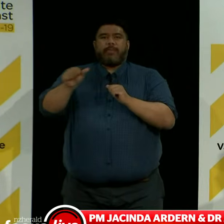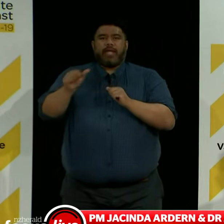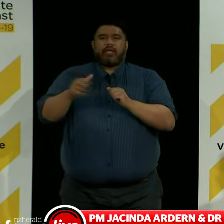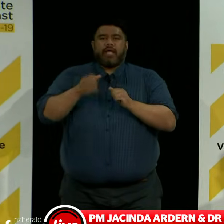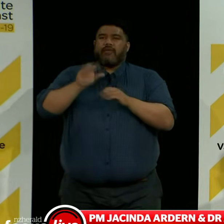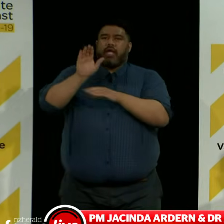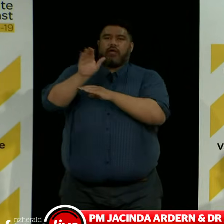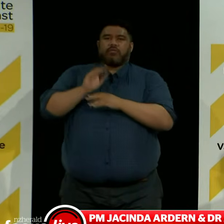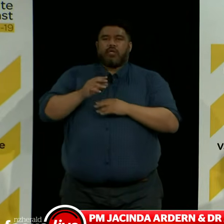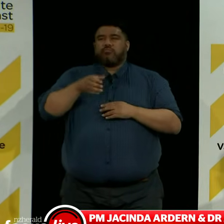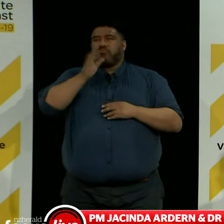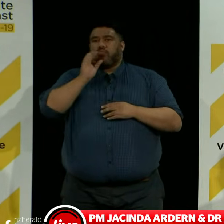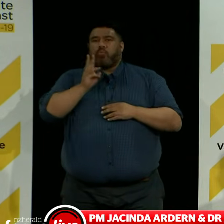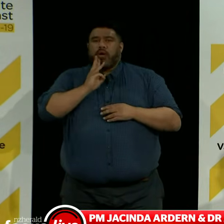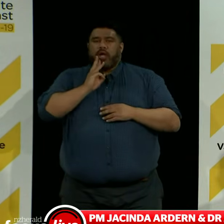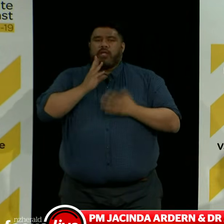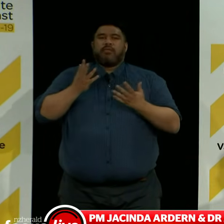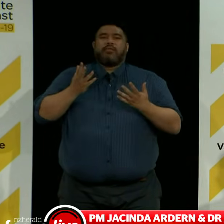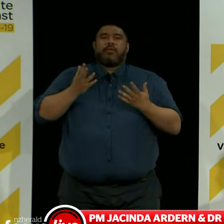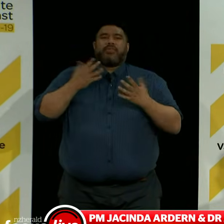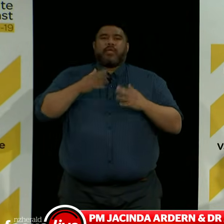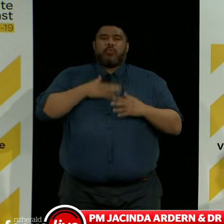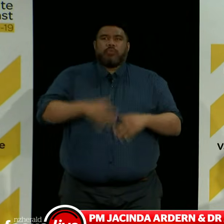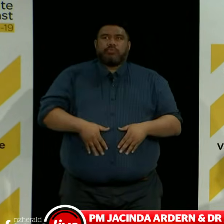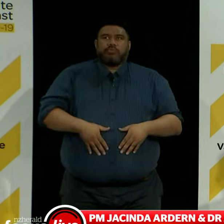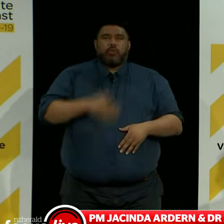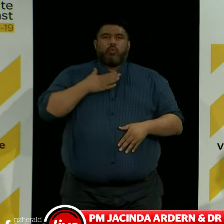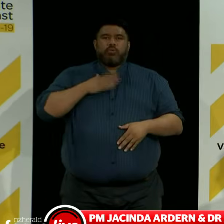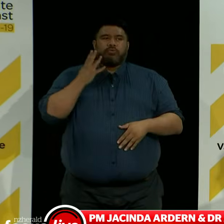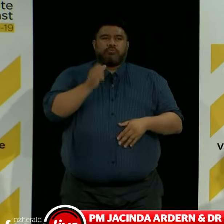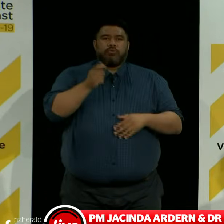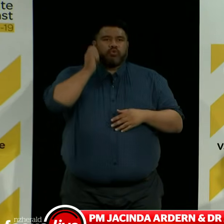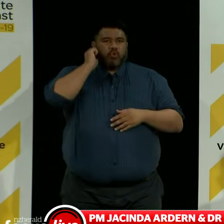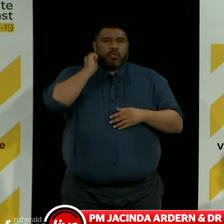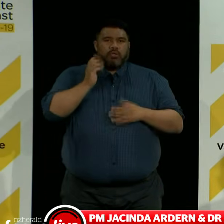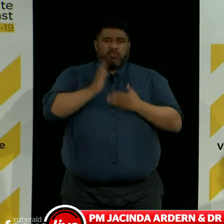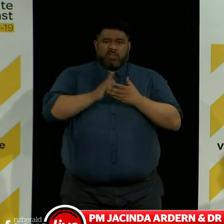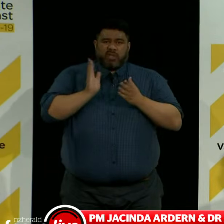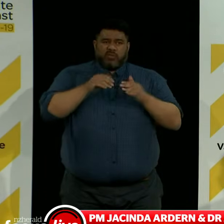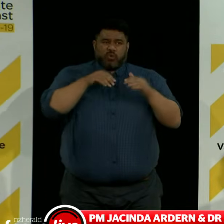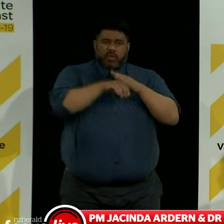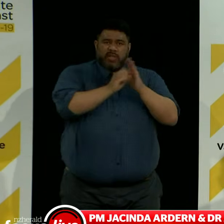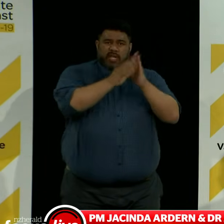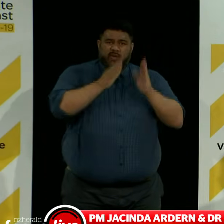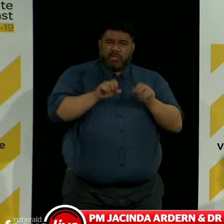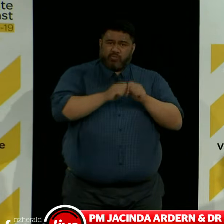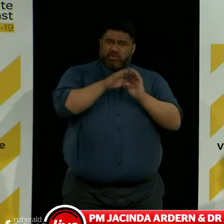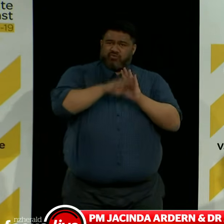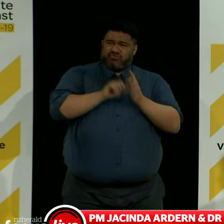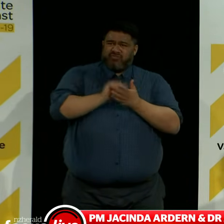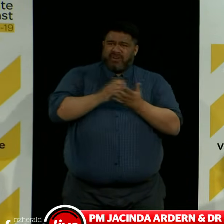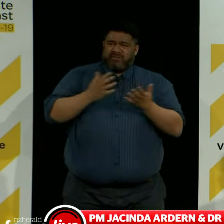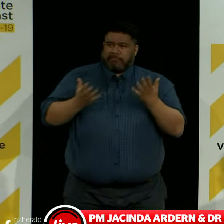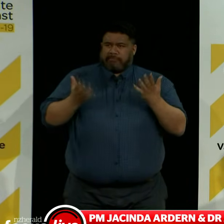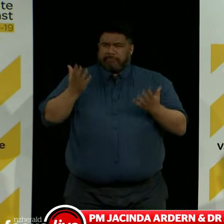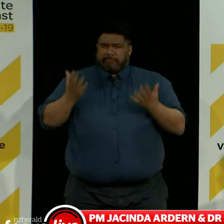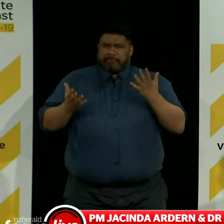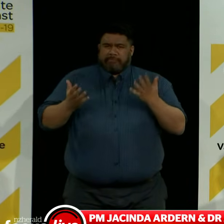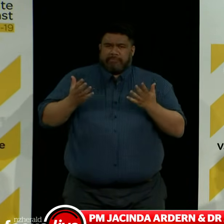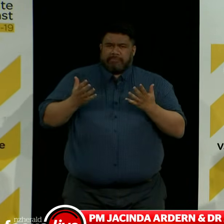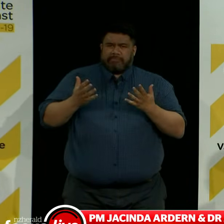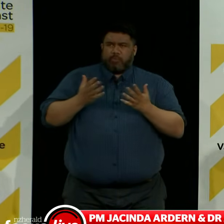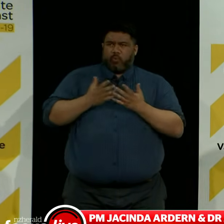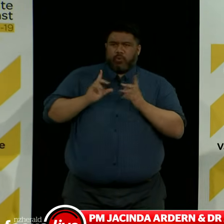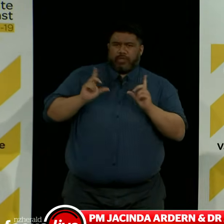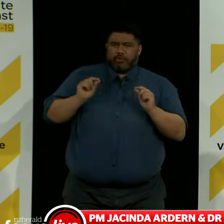go inside? You have to go home? And if you can go inside, then you're breaking the outdoors rule. Does that not create a point of friction? What